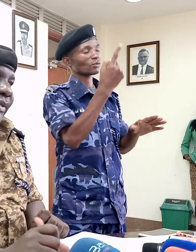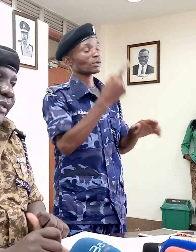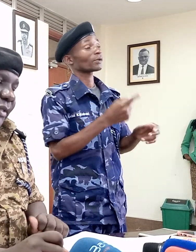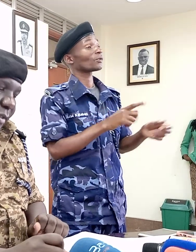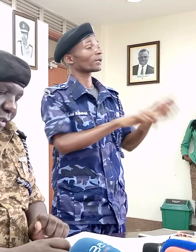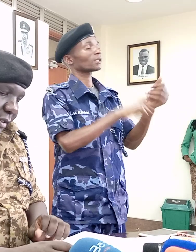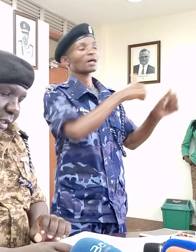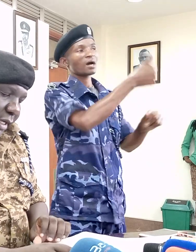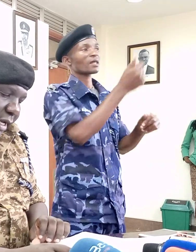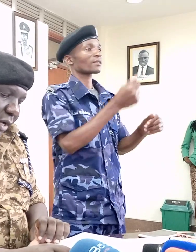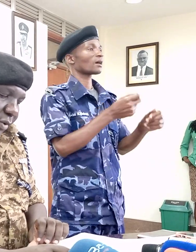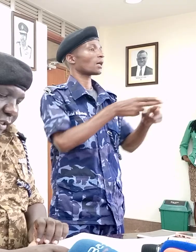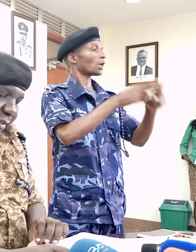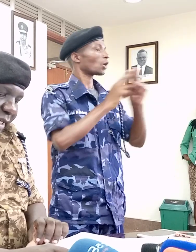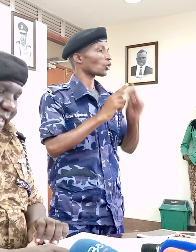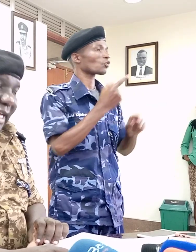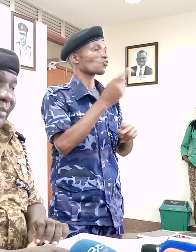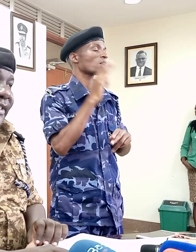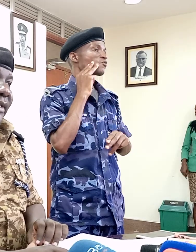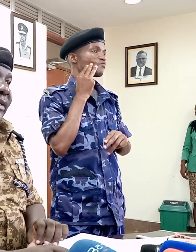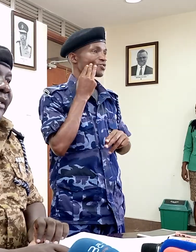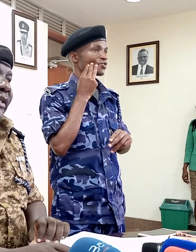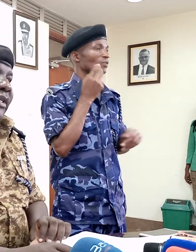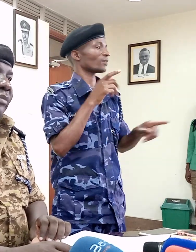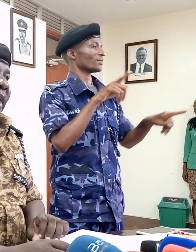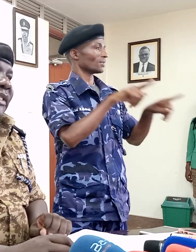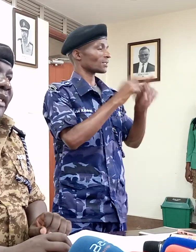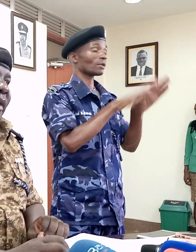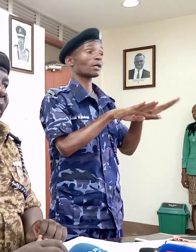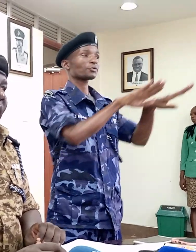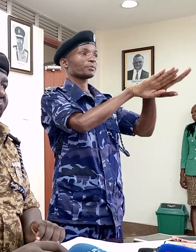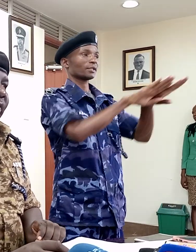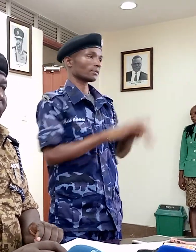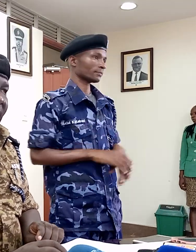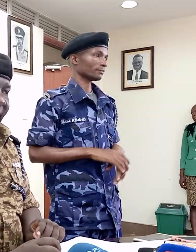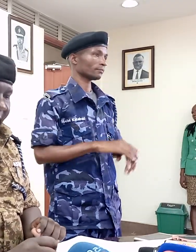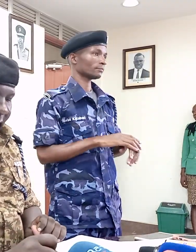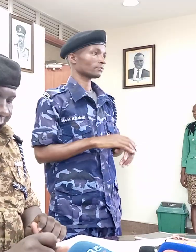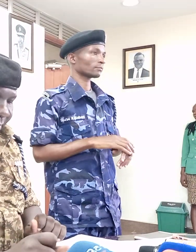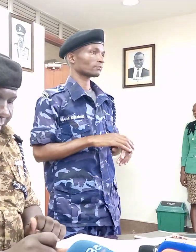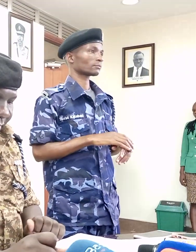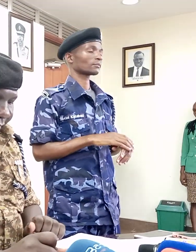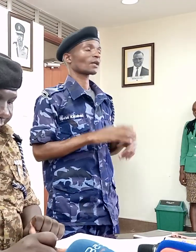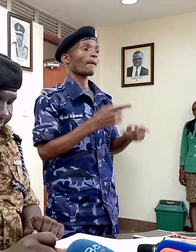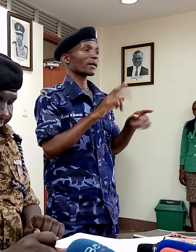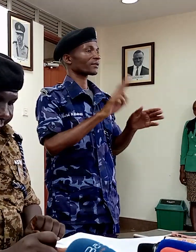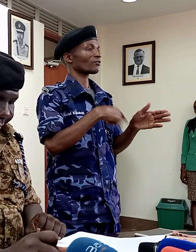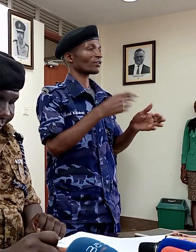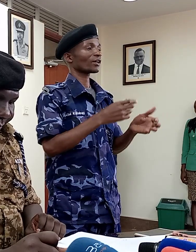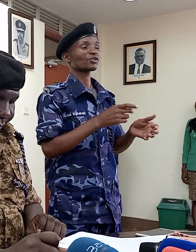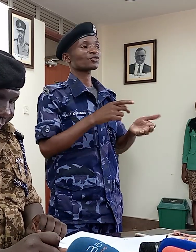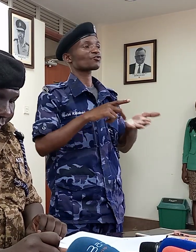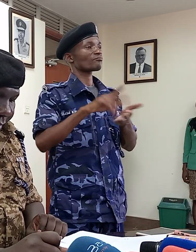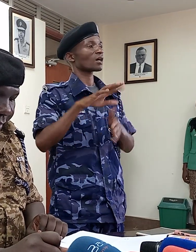million on similar terms, but he defaulted after a period of